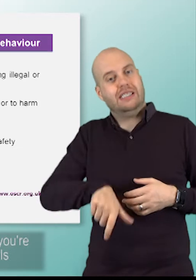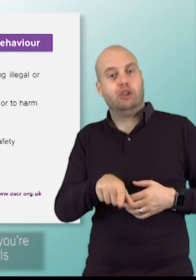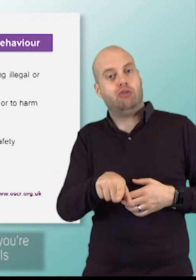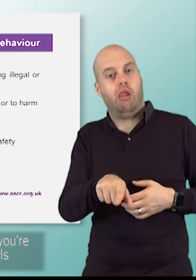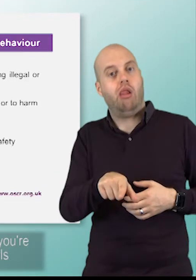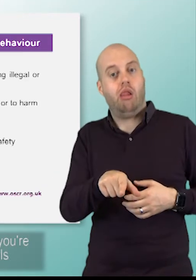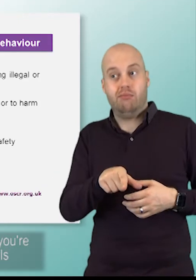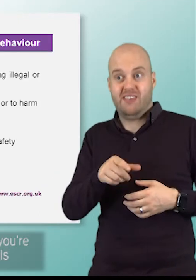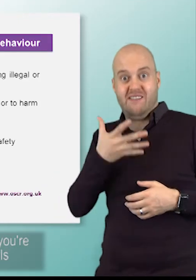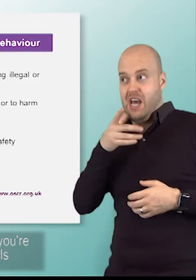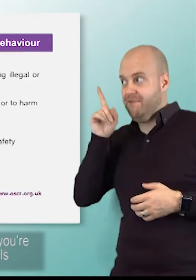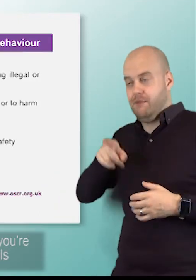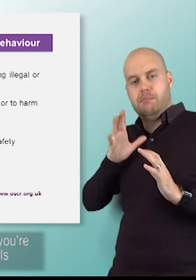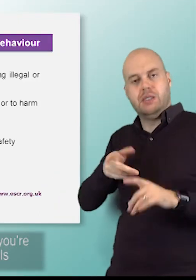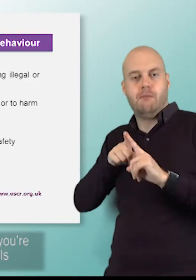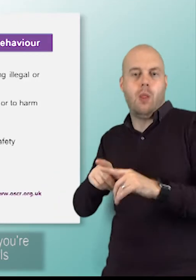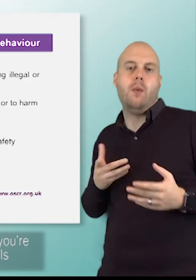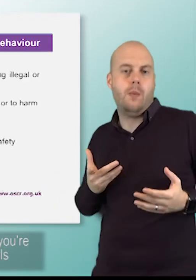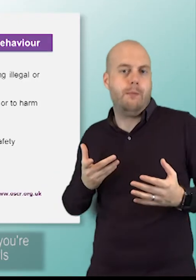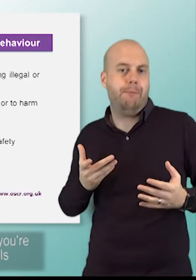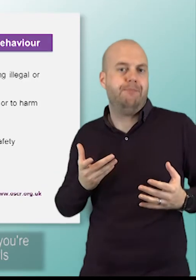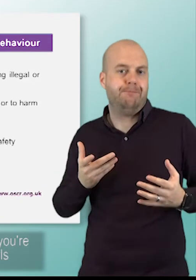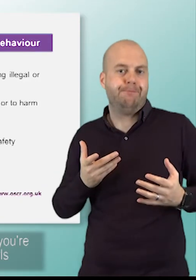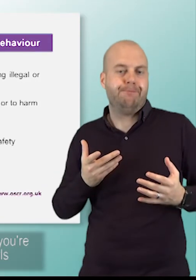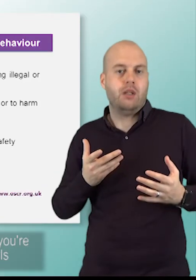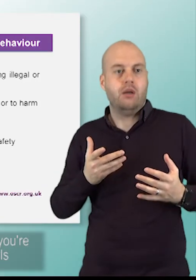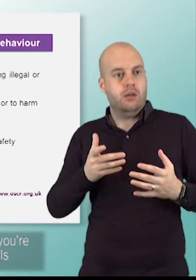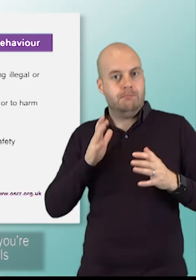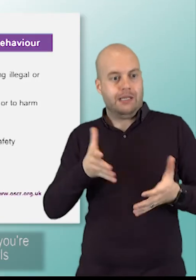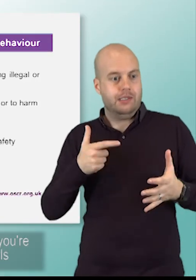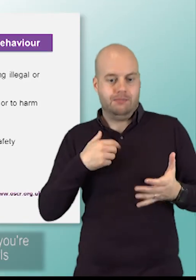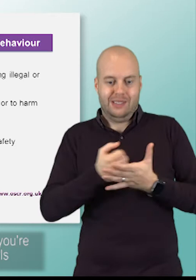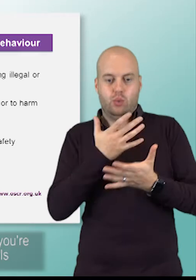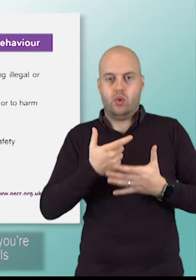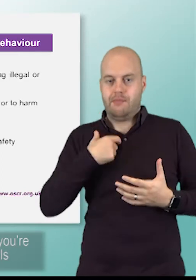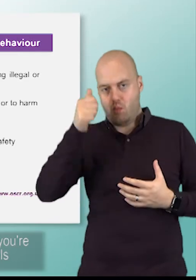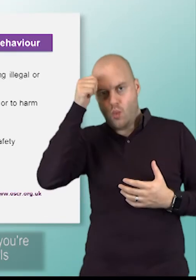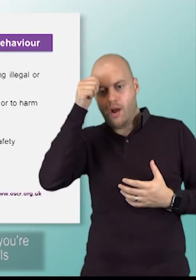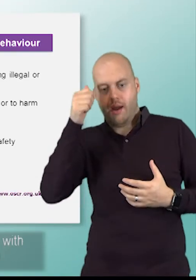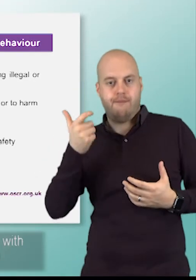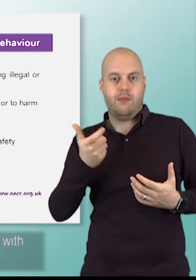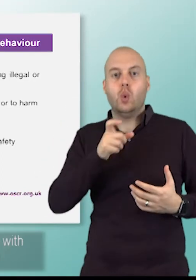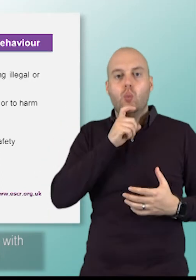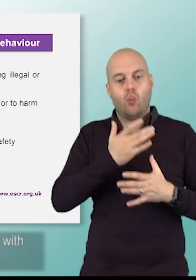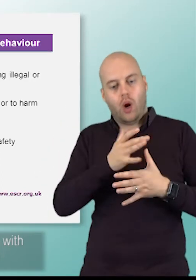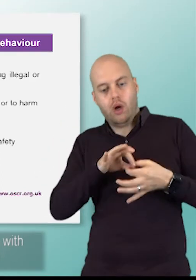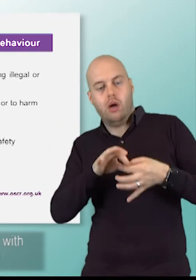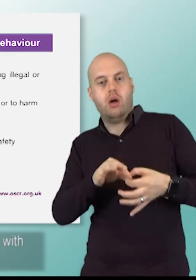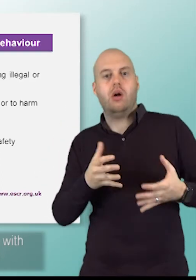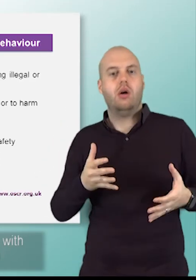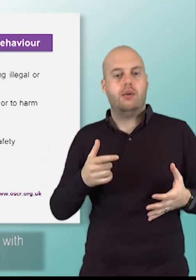the five headings is going to fall down to who you're working with in terms of the vulnerable individuals and what work